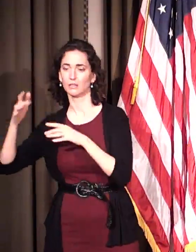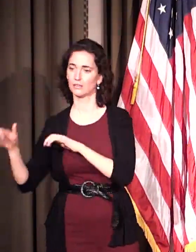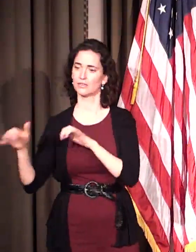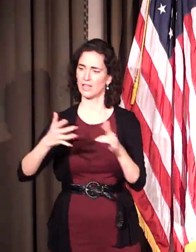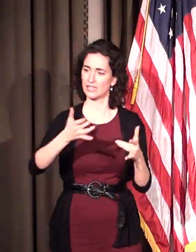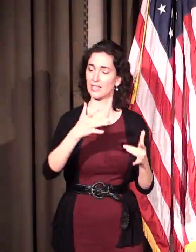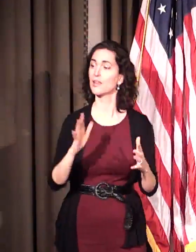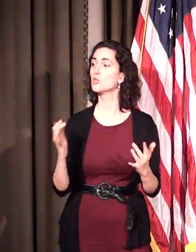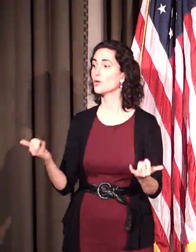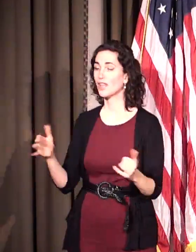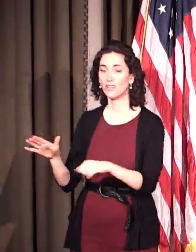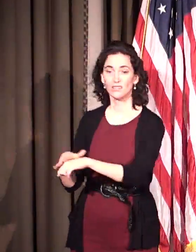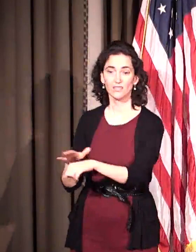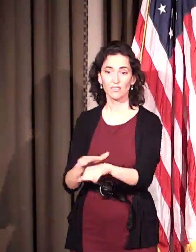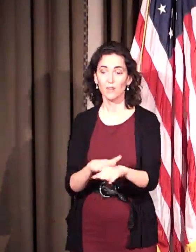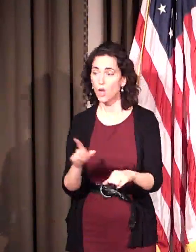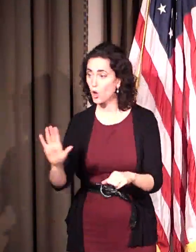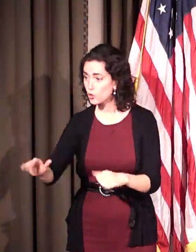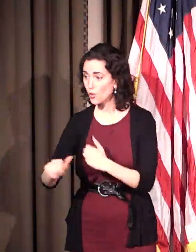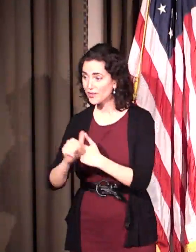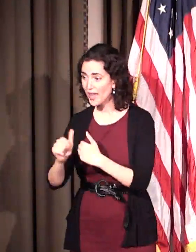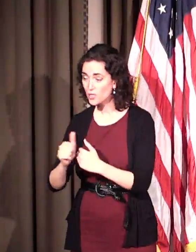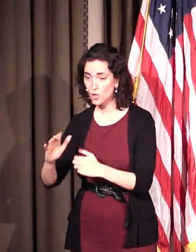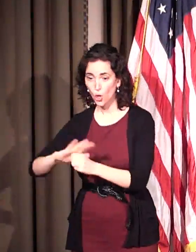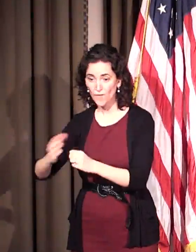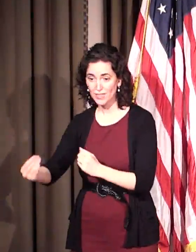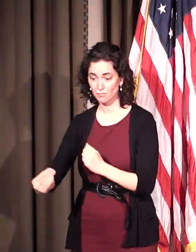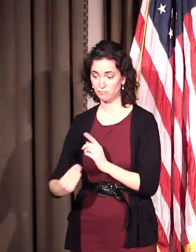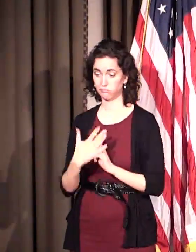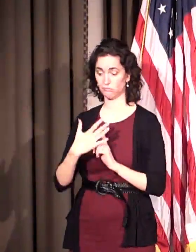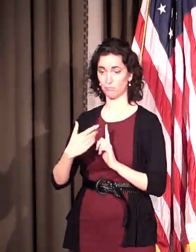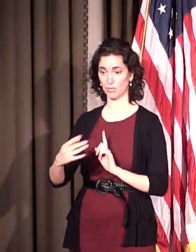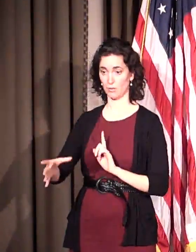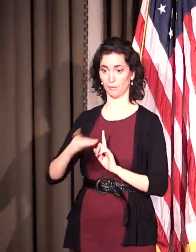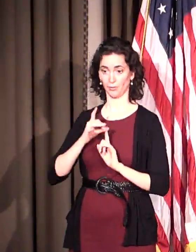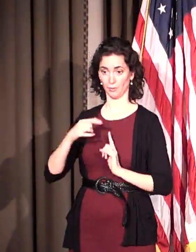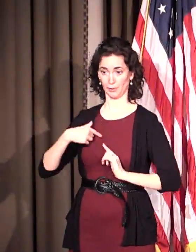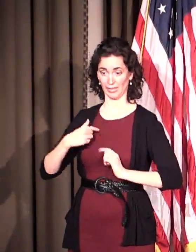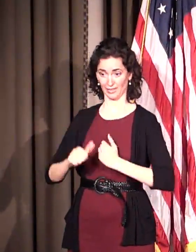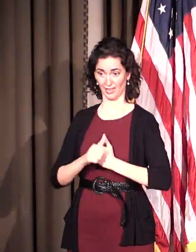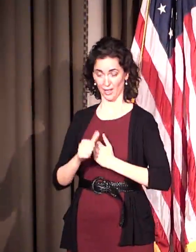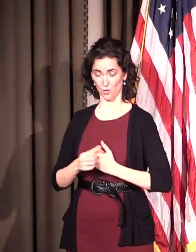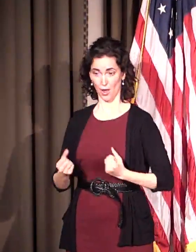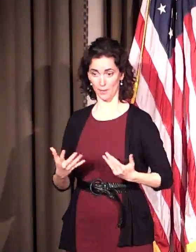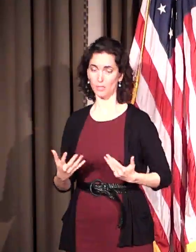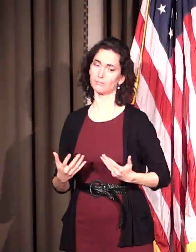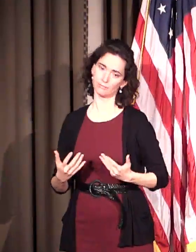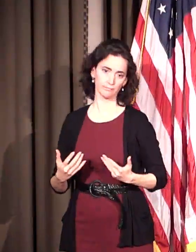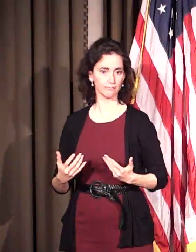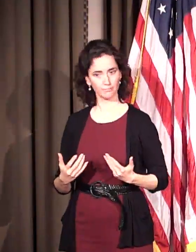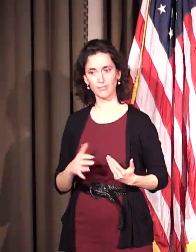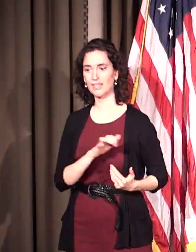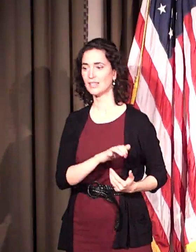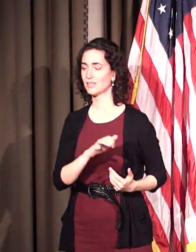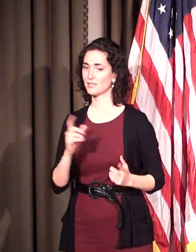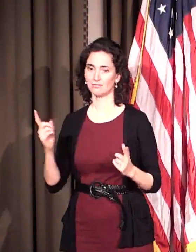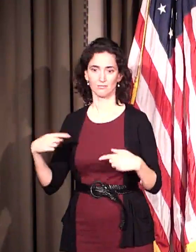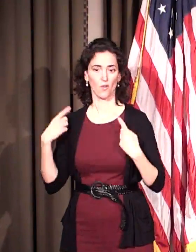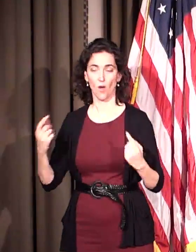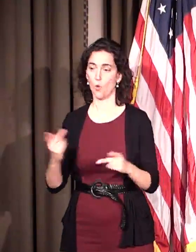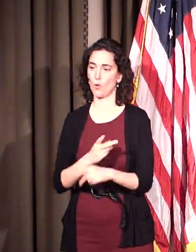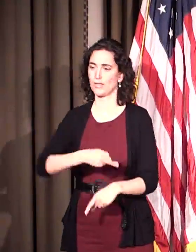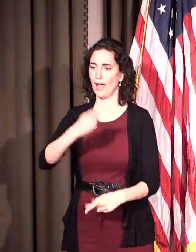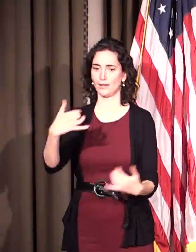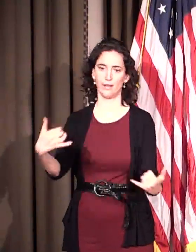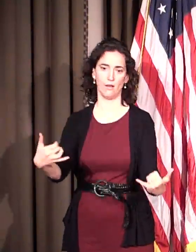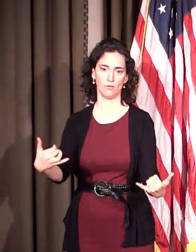their risk is of being exposed to COVID, it's still, I mean, in all things being equal, about as high as it's ever been in